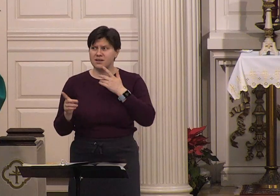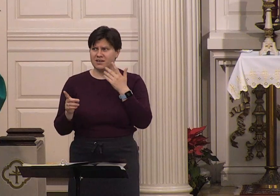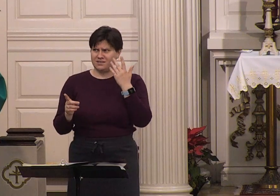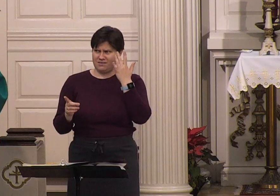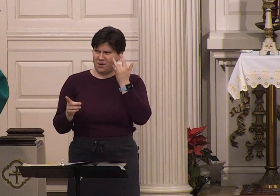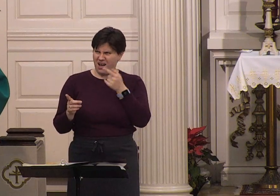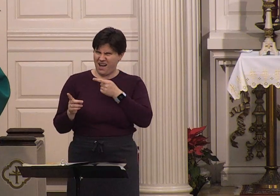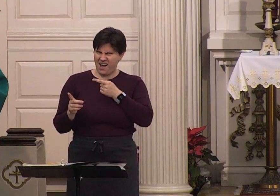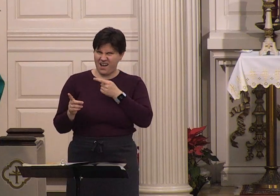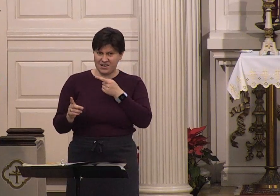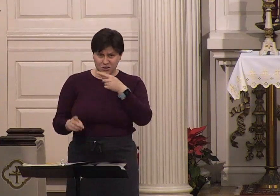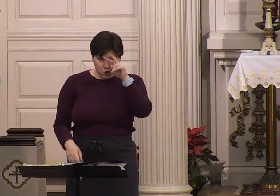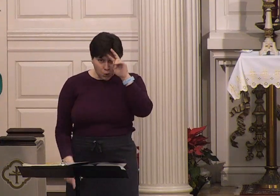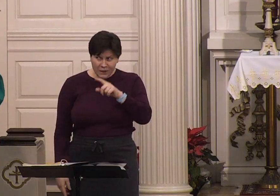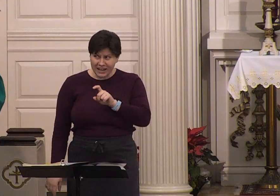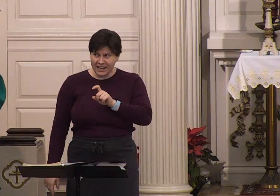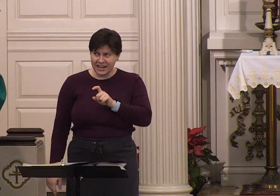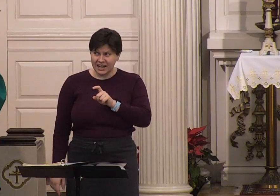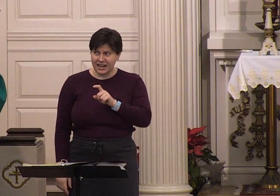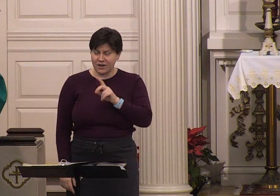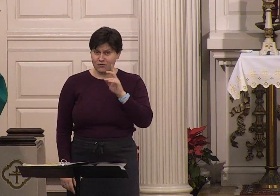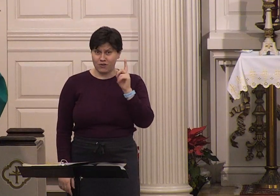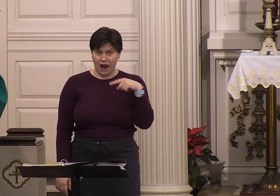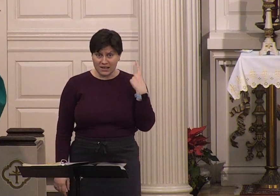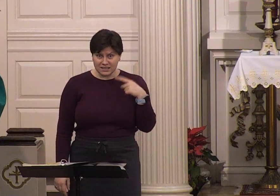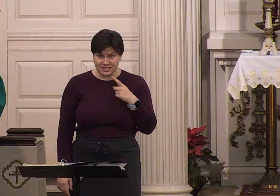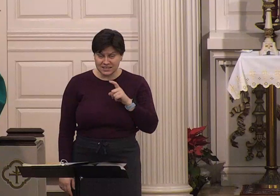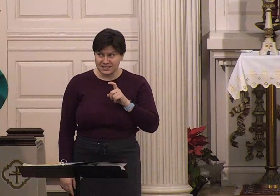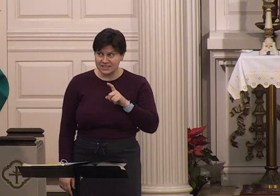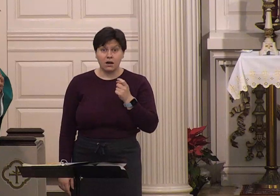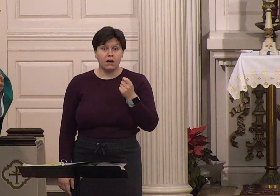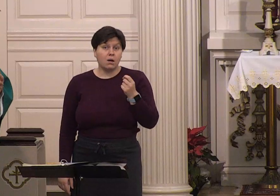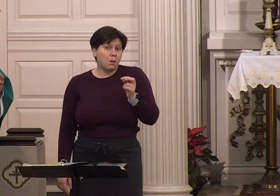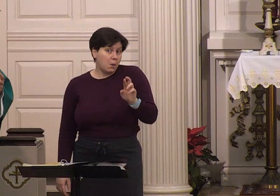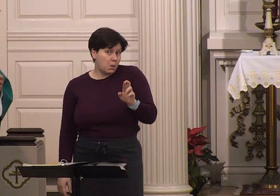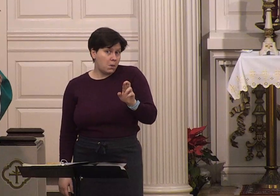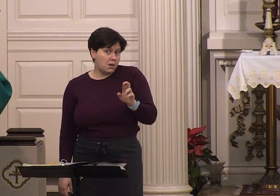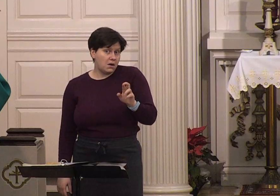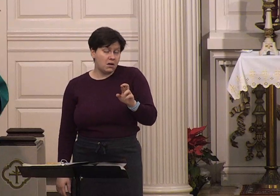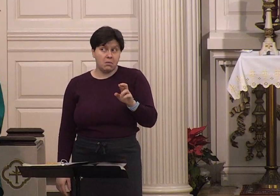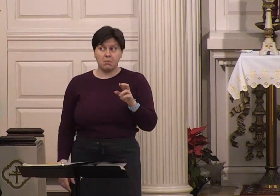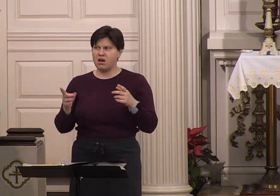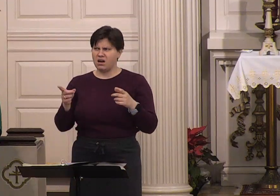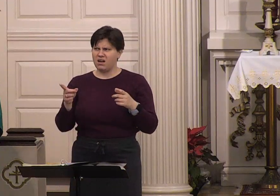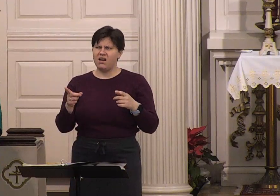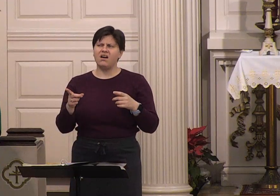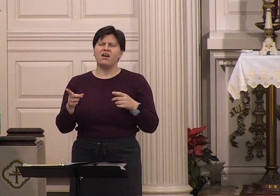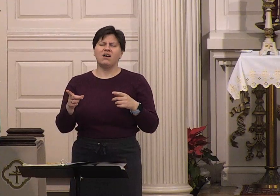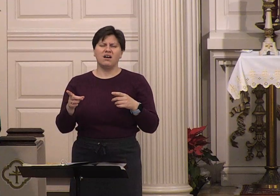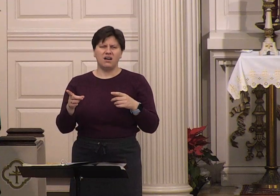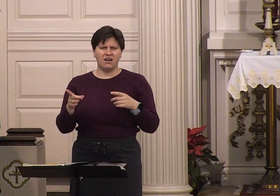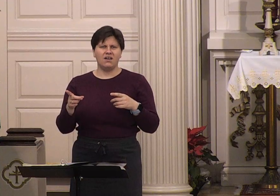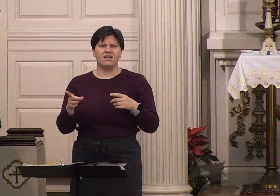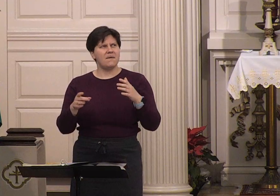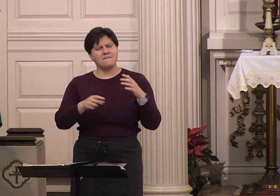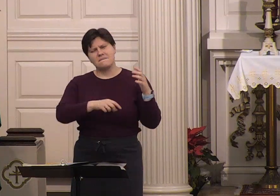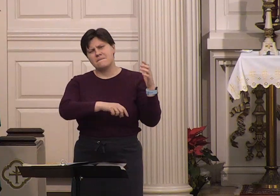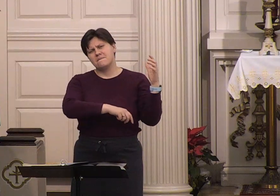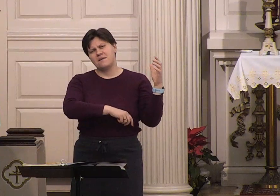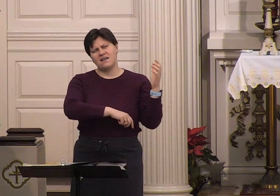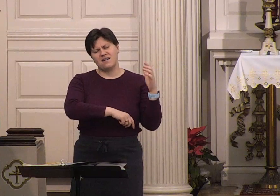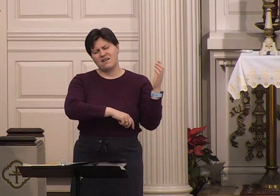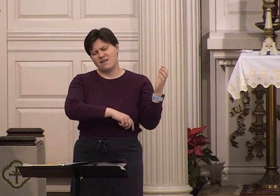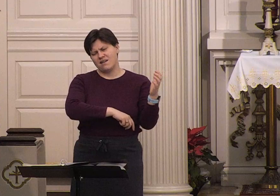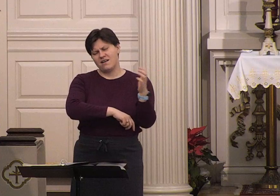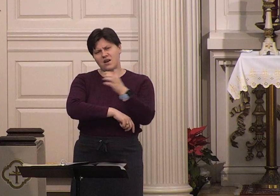stupid? Are they insane? Or are they now inhabited by a power which